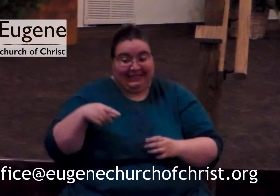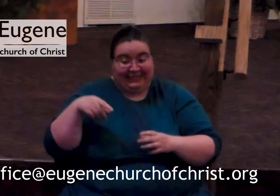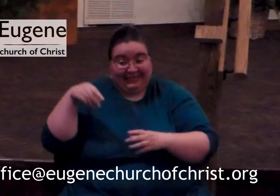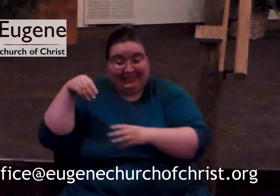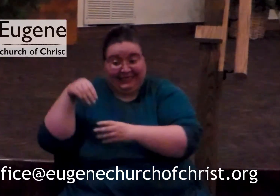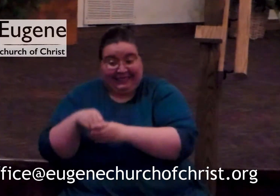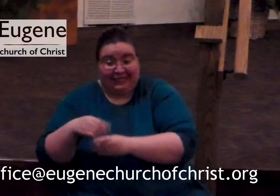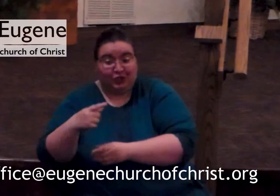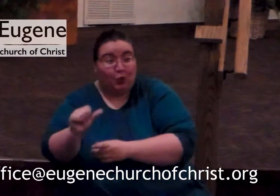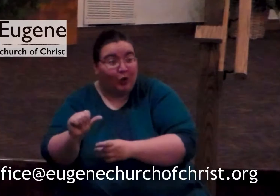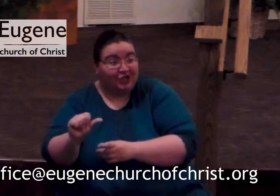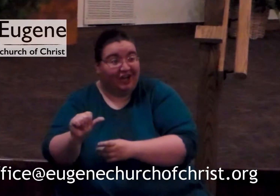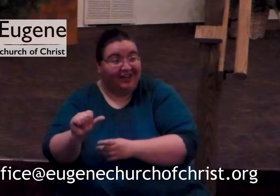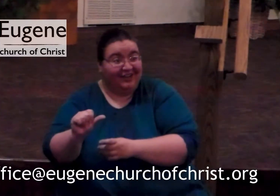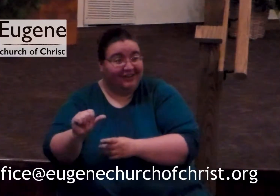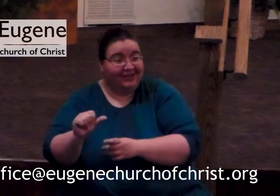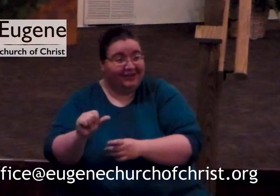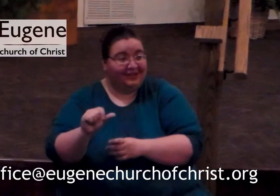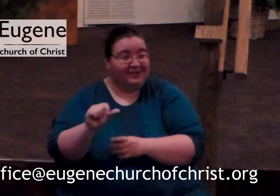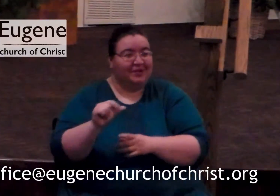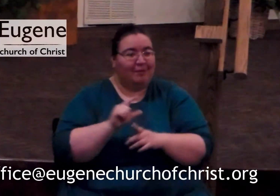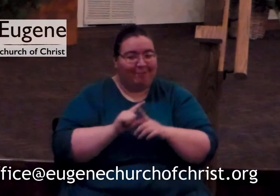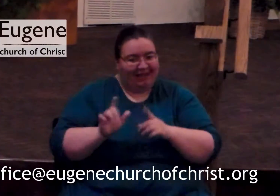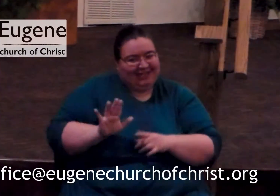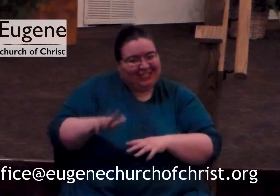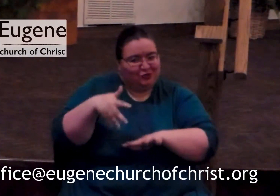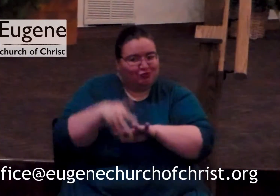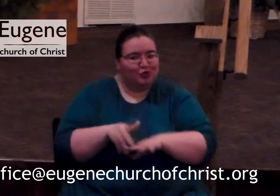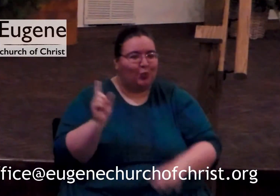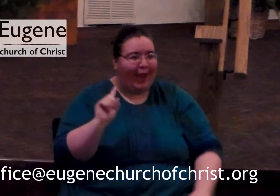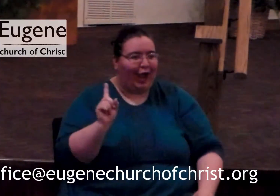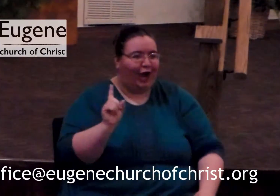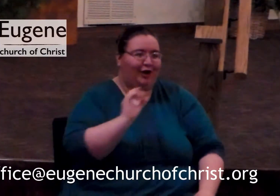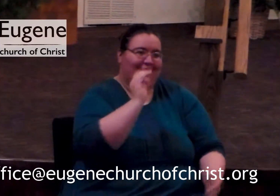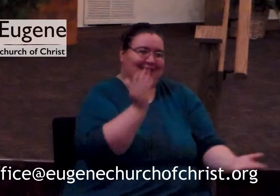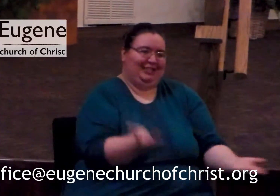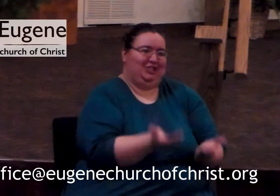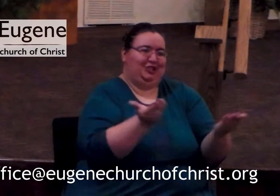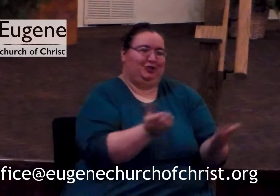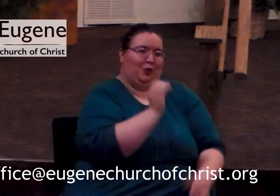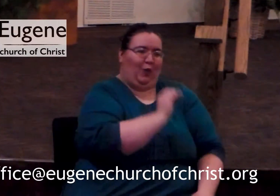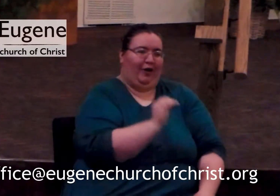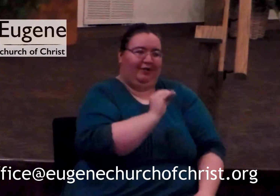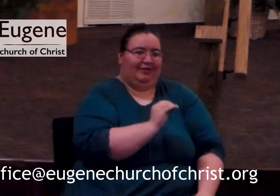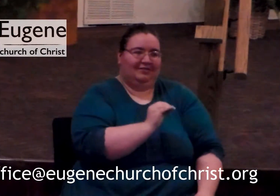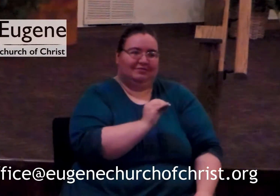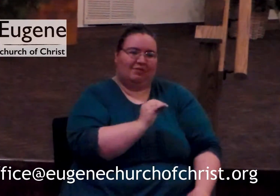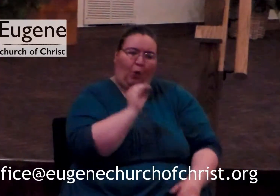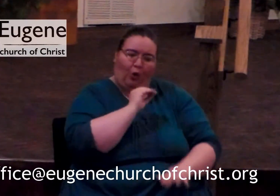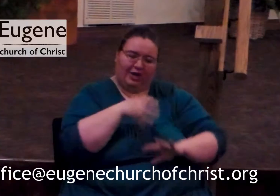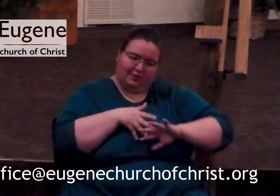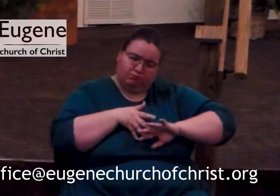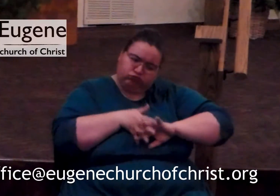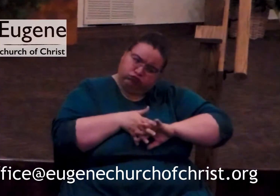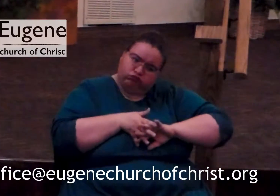and all that Oregon stuff because his roots are here. And you're not going to take that Oregon out of him. That's who he is. Christ would tell us here